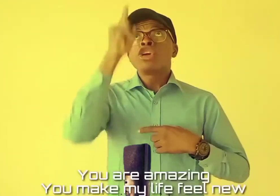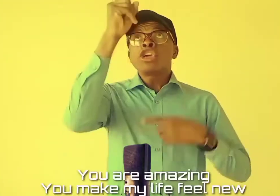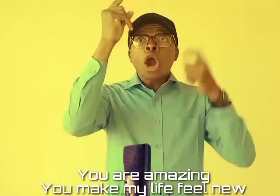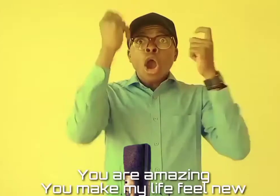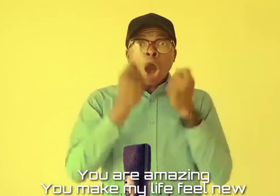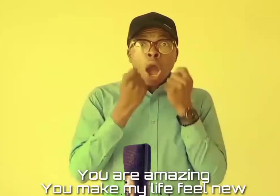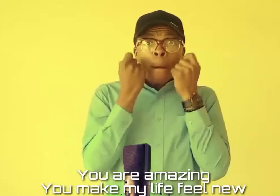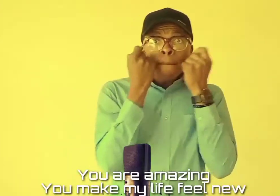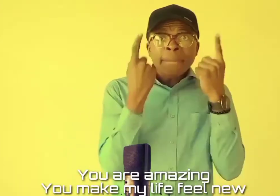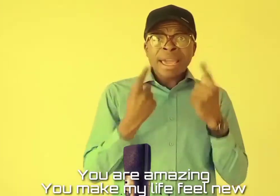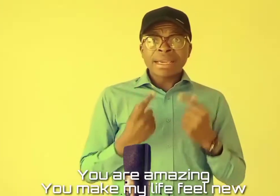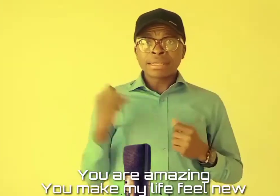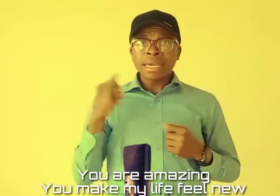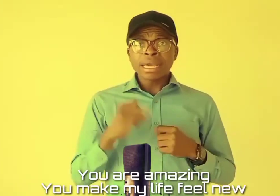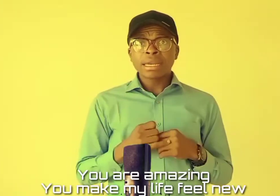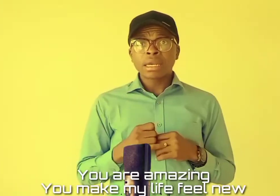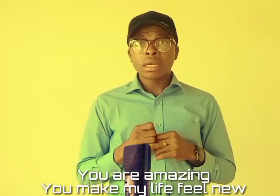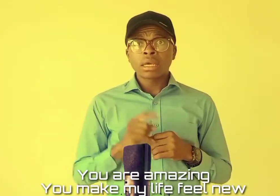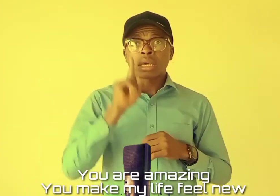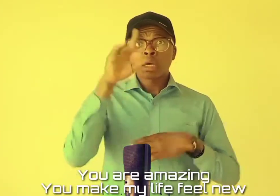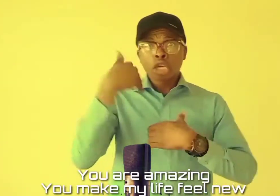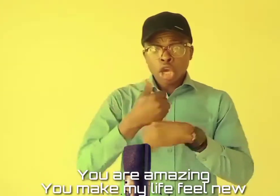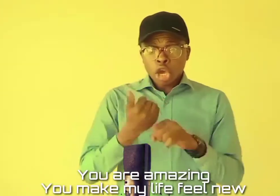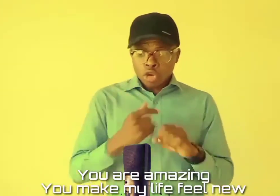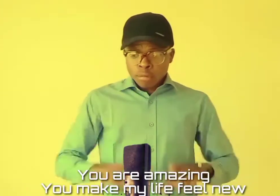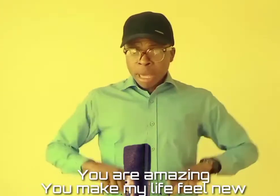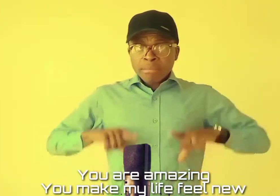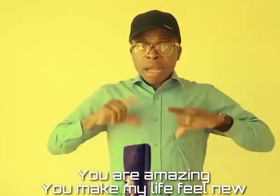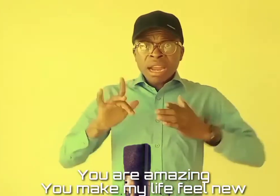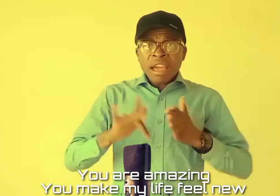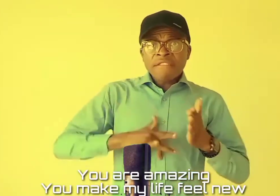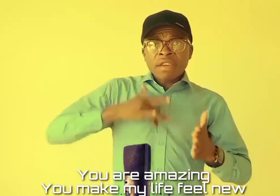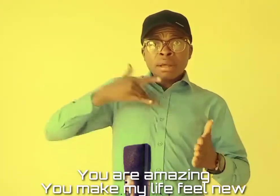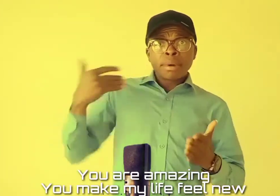You're amazing. You make my life feel brand new.